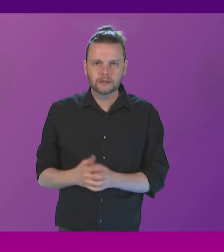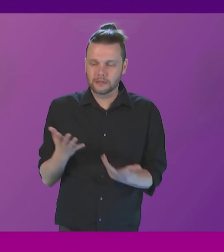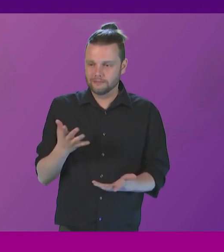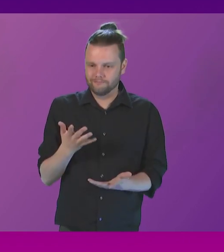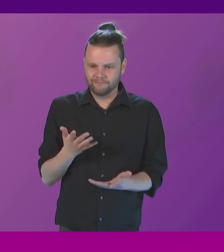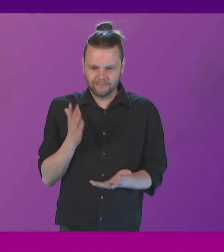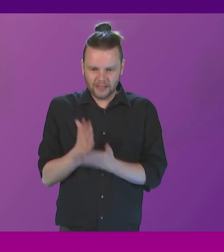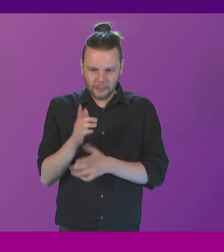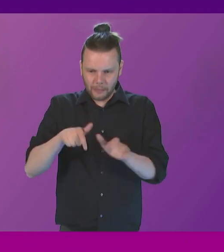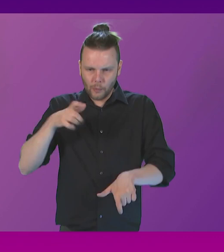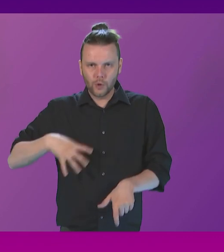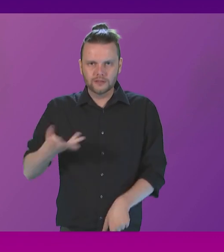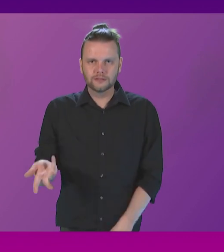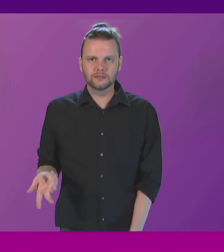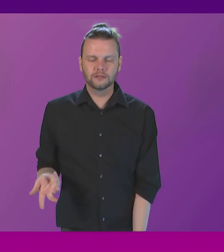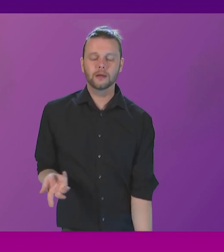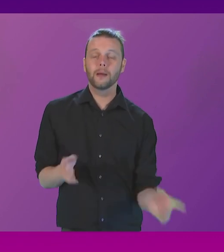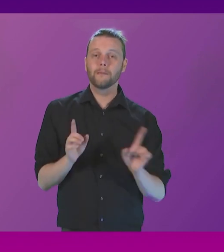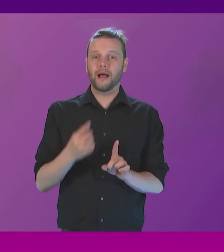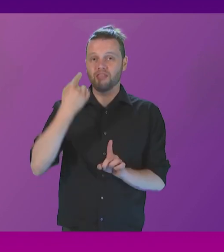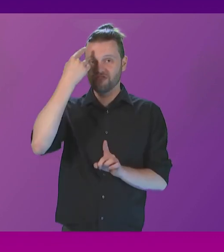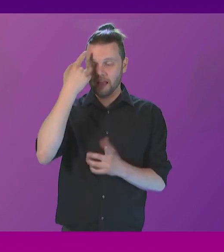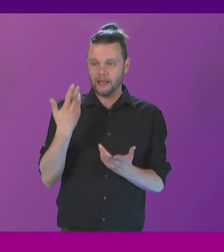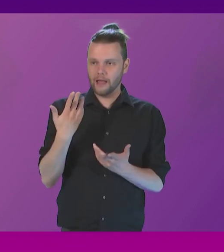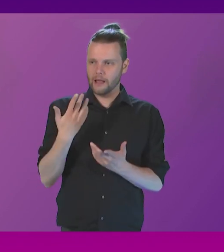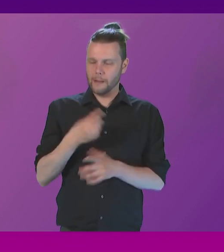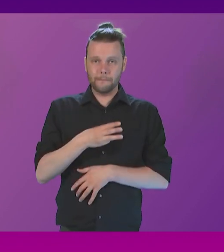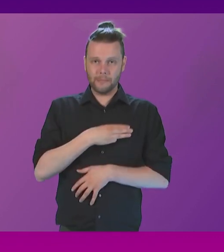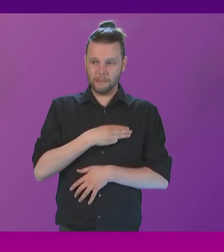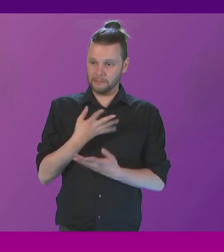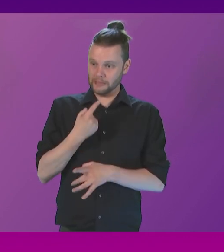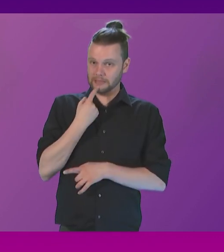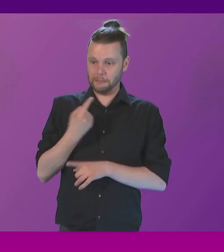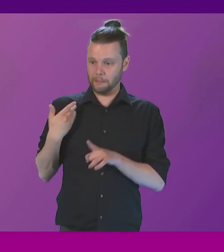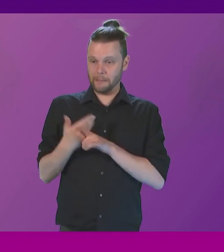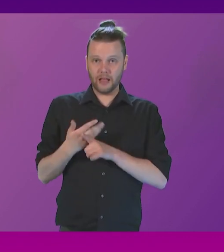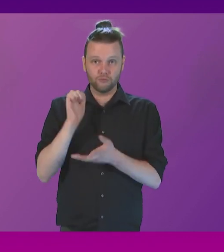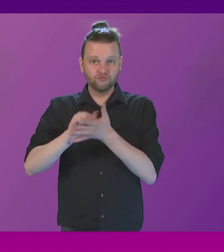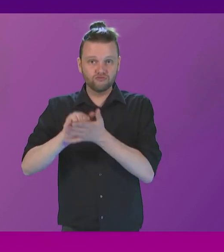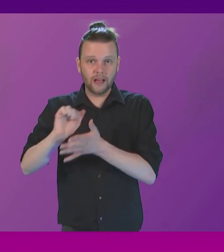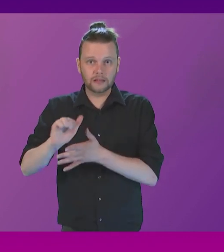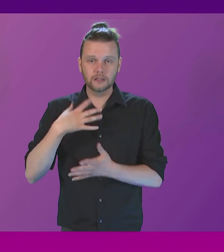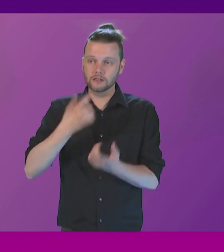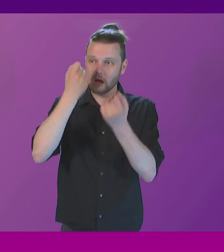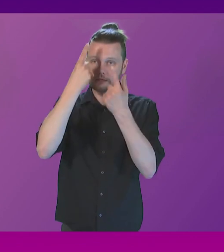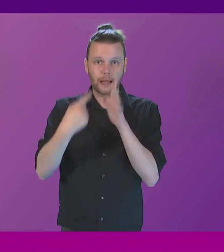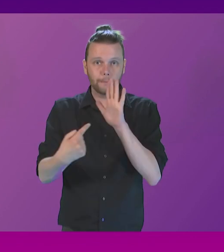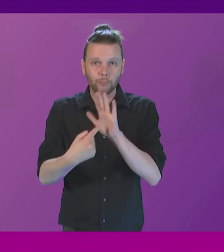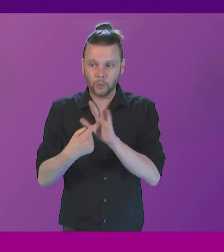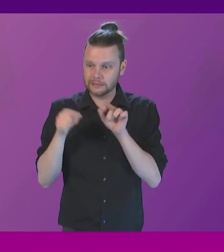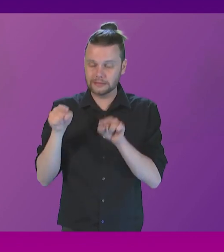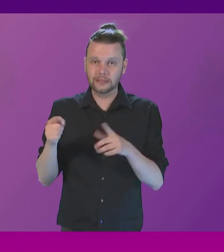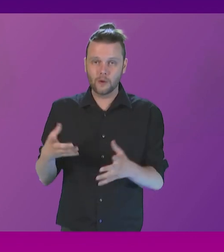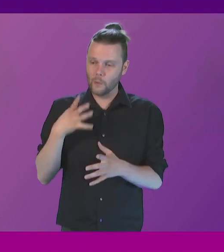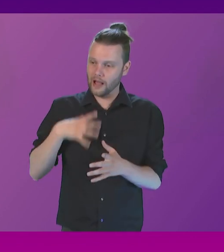that's what people want to do. But I think members who've spoken so far are right. In order to understand the importance of that, you know,